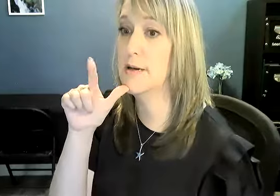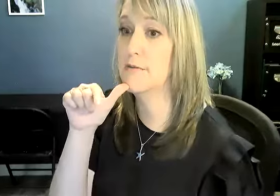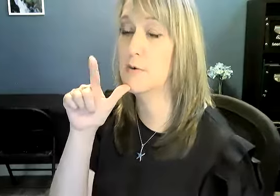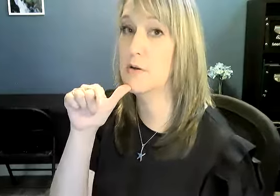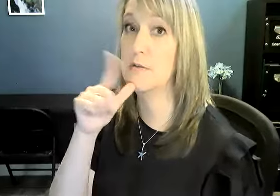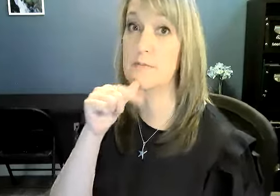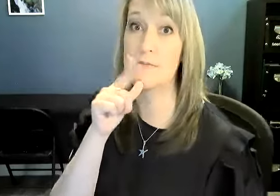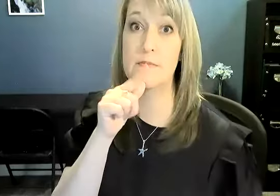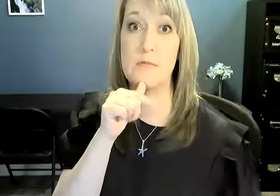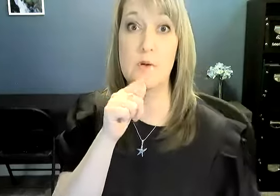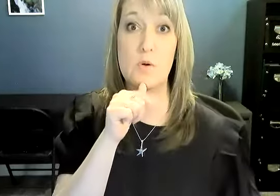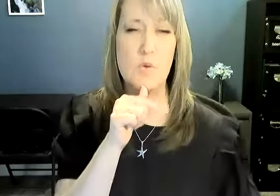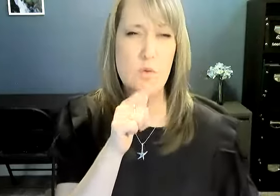and forth, who,